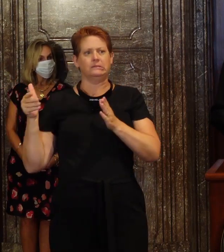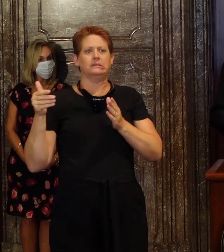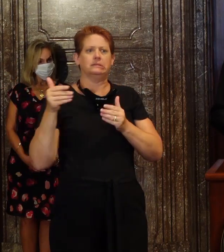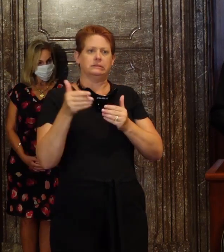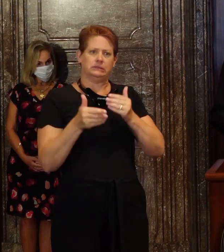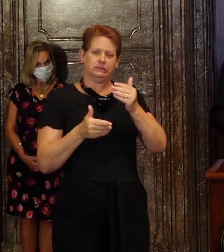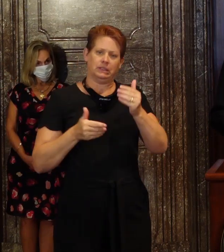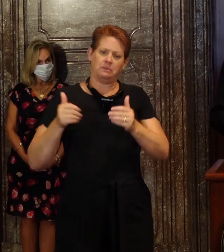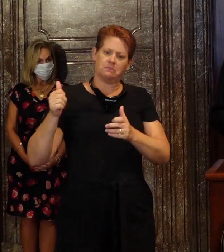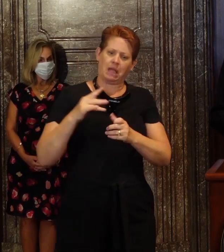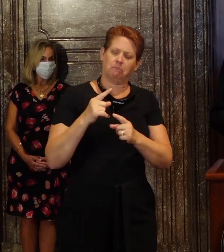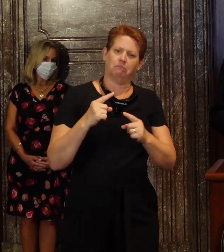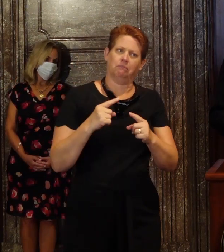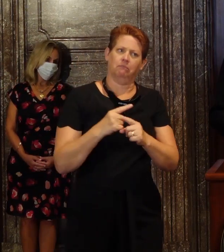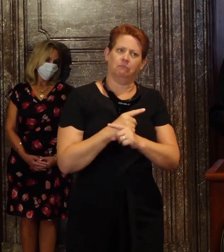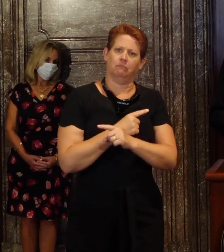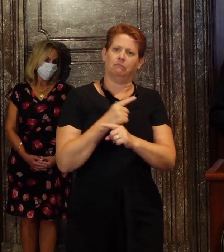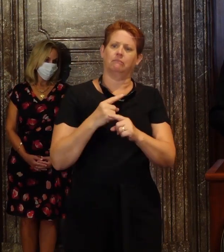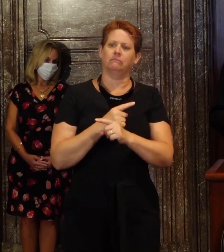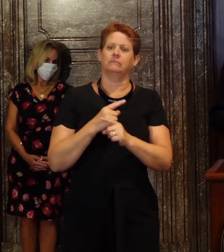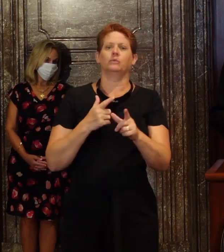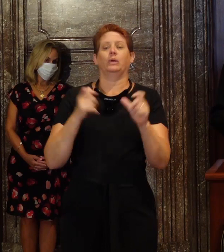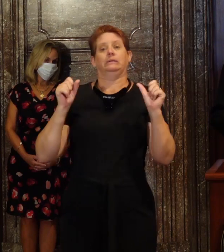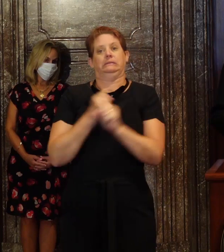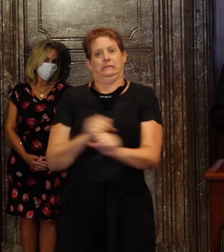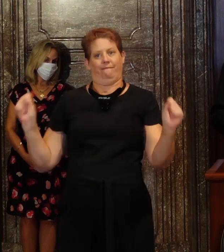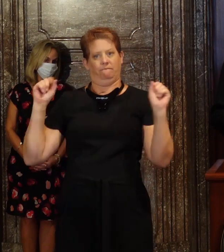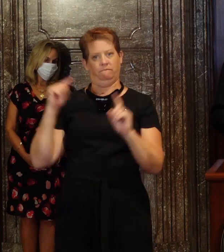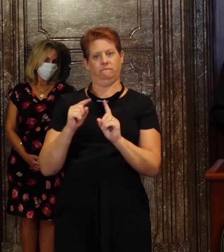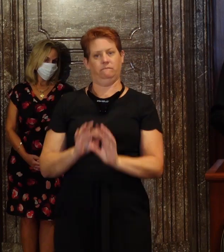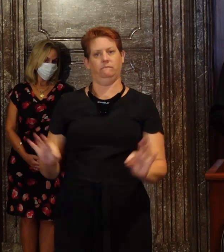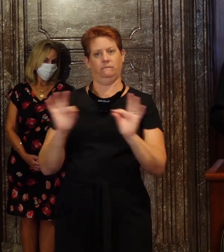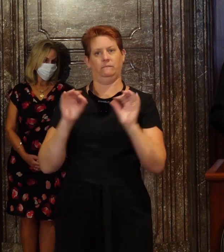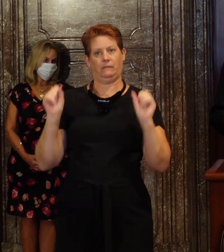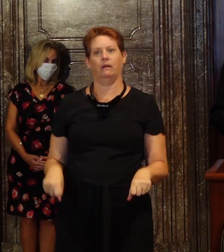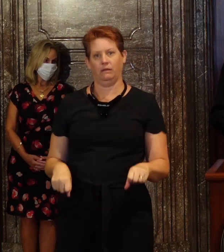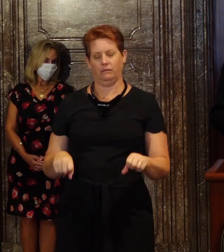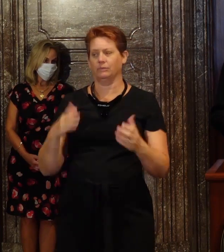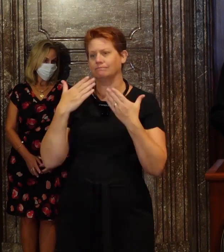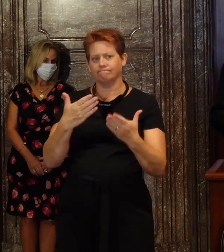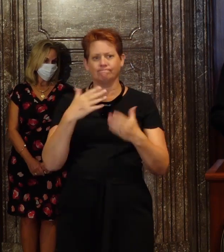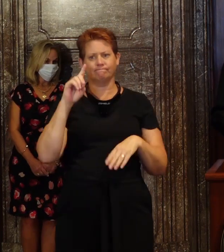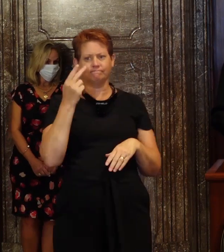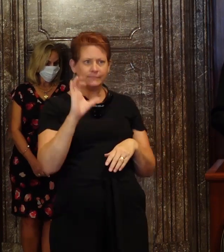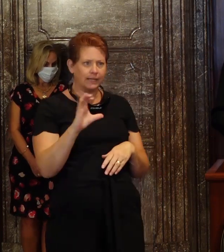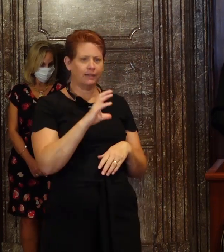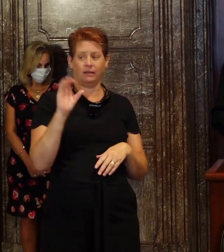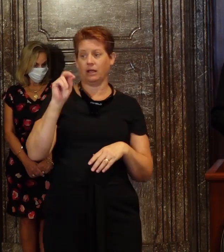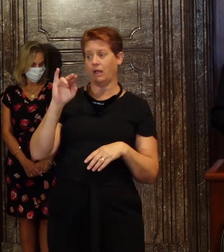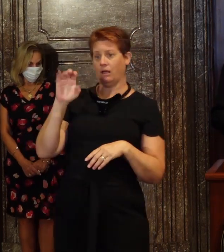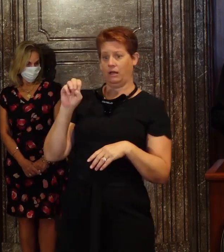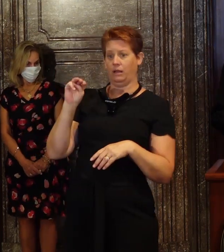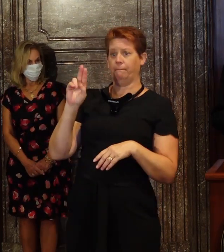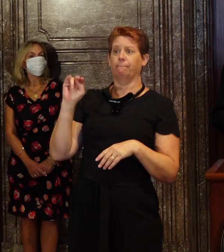our regular functions as quickly and as safely as we can. And I want to thank DHEC and Connie Munn,